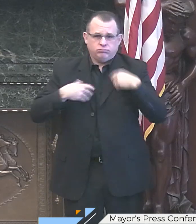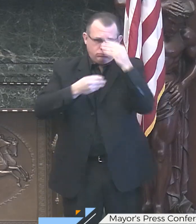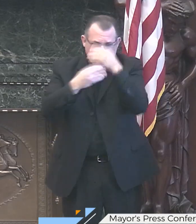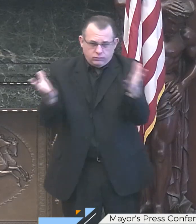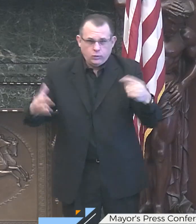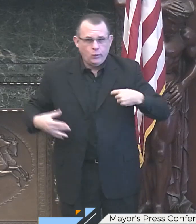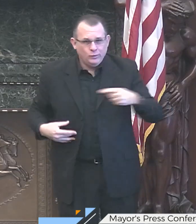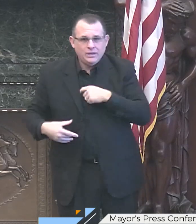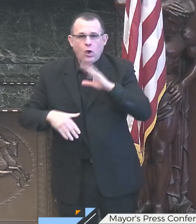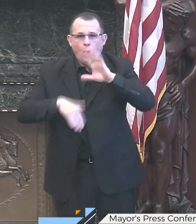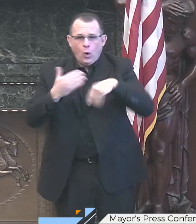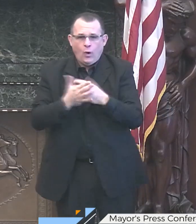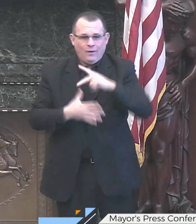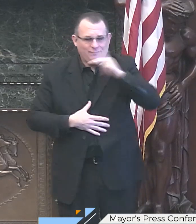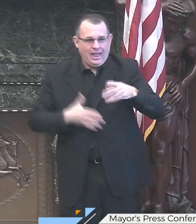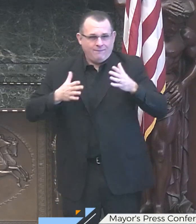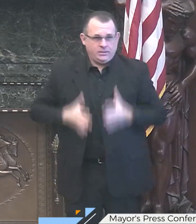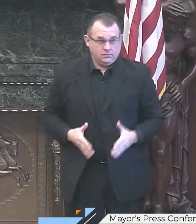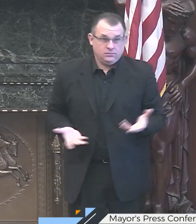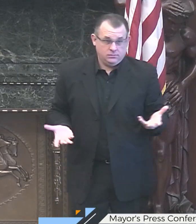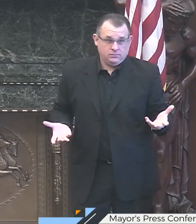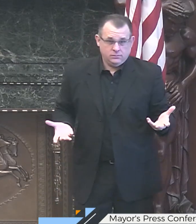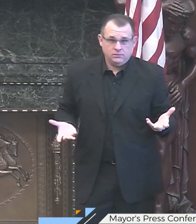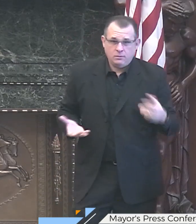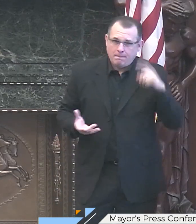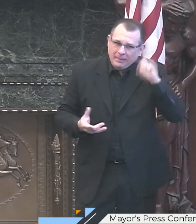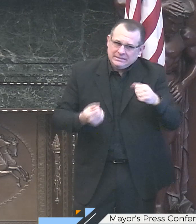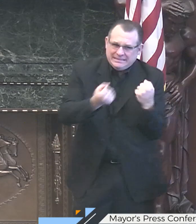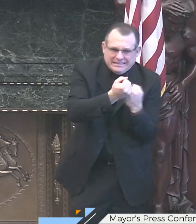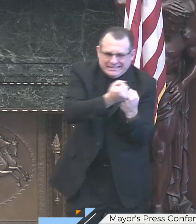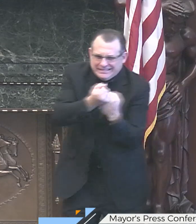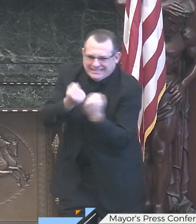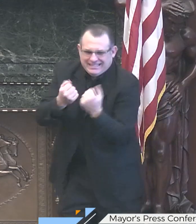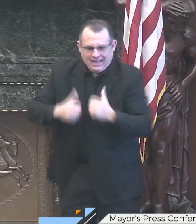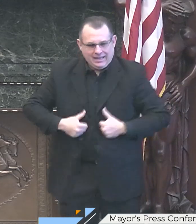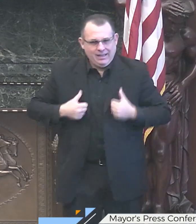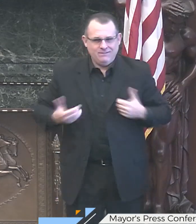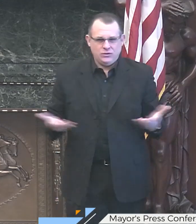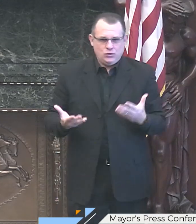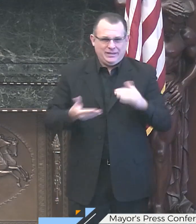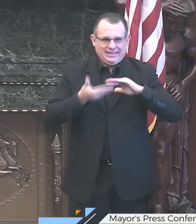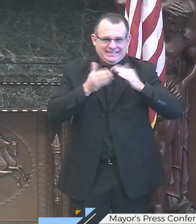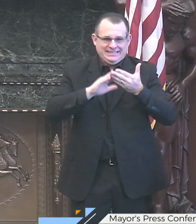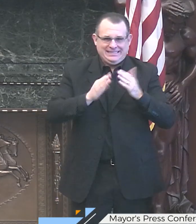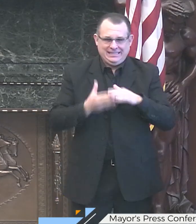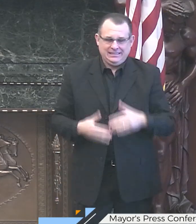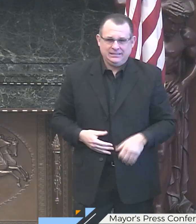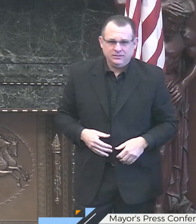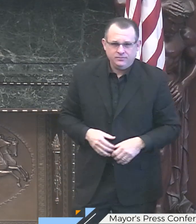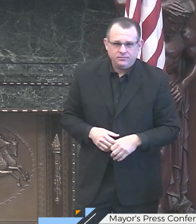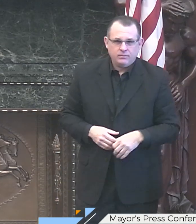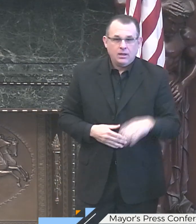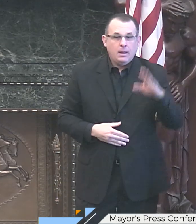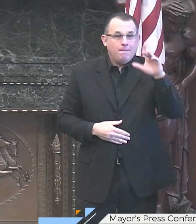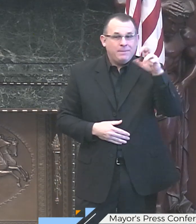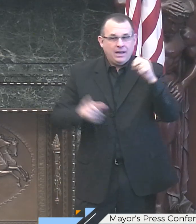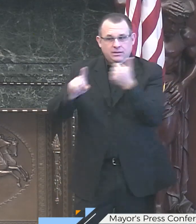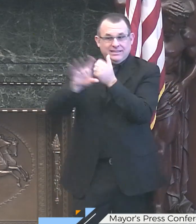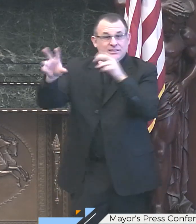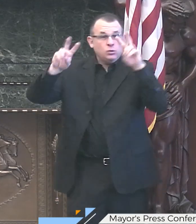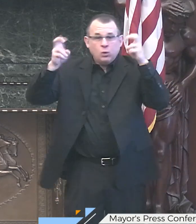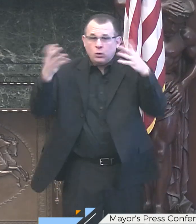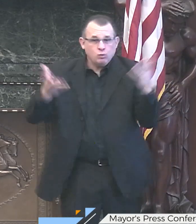what is best for the residents of our city. Ben said it best himself, and I quote, "As a city, we always band